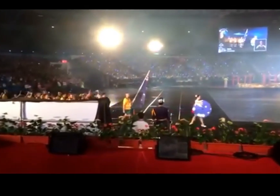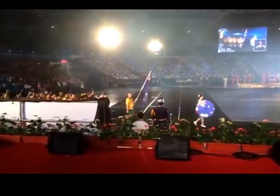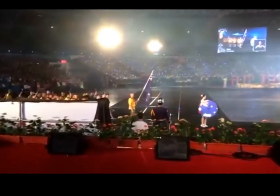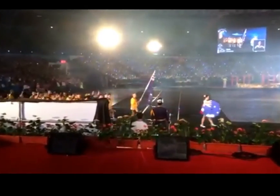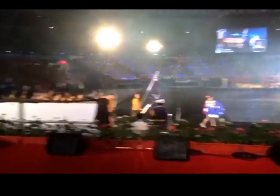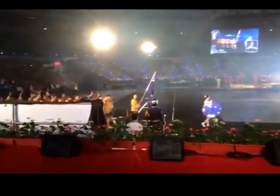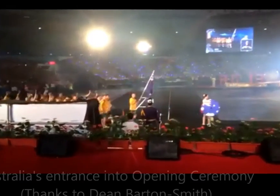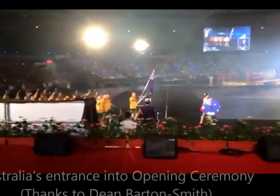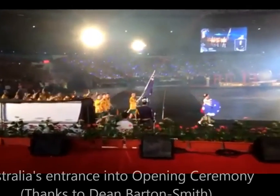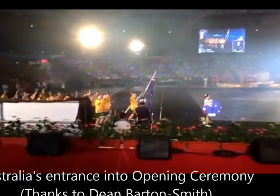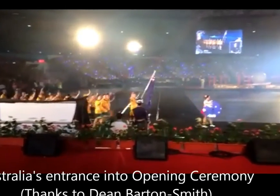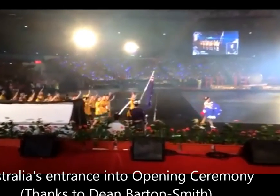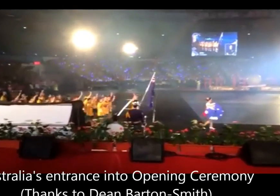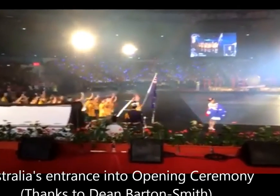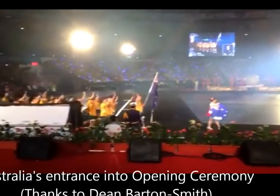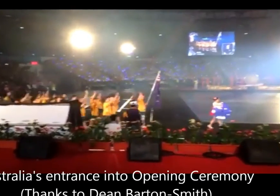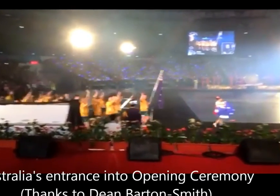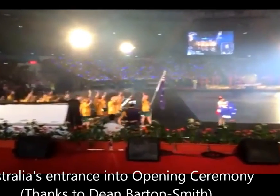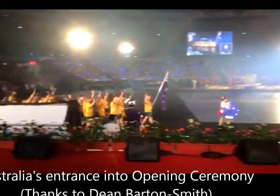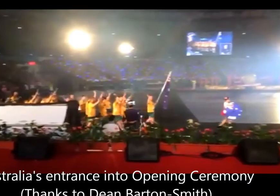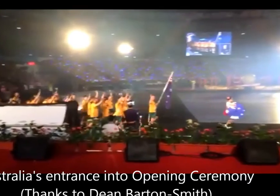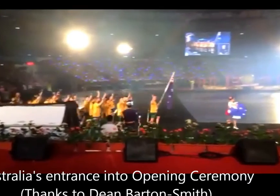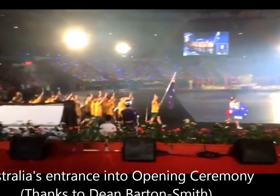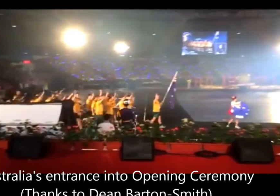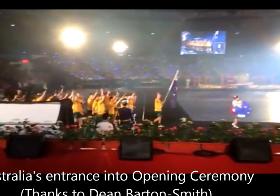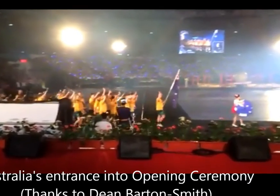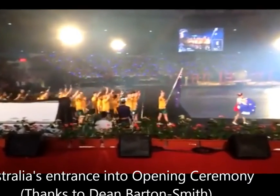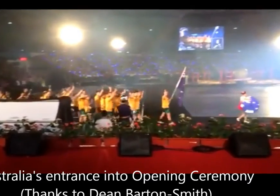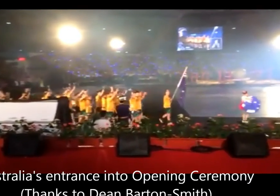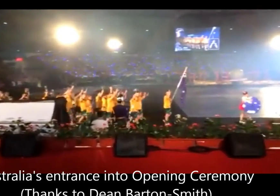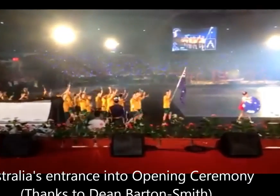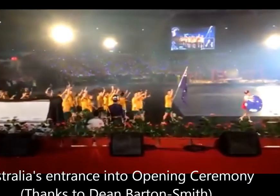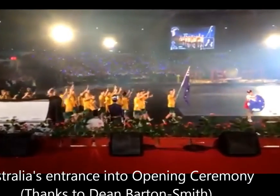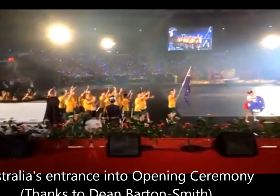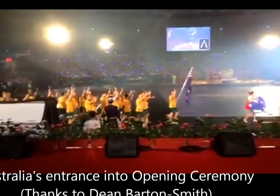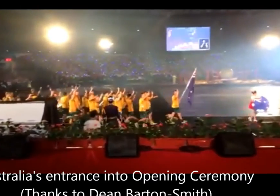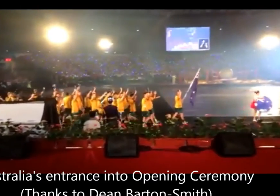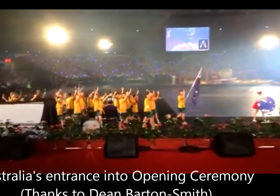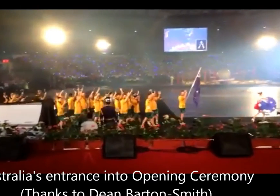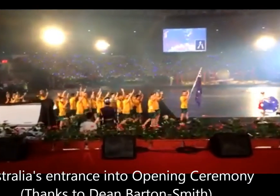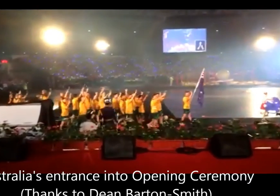It is time for the introduction of the terrific athletes.